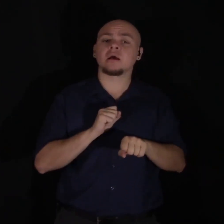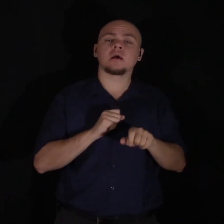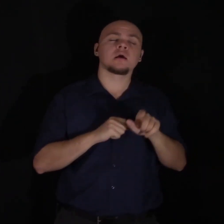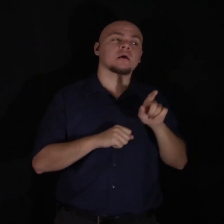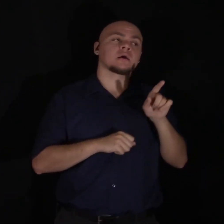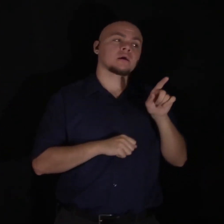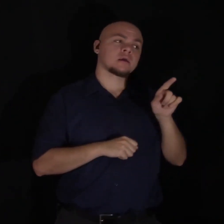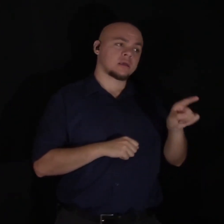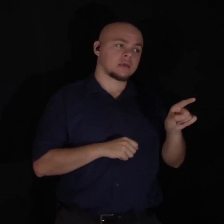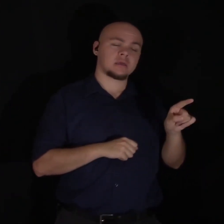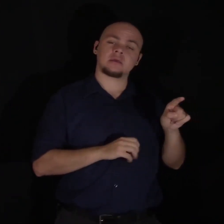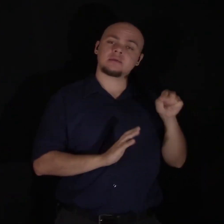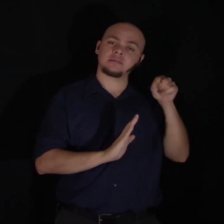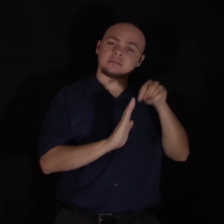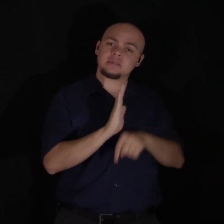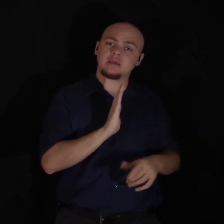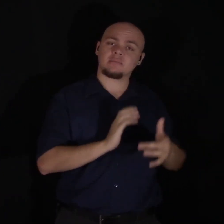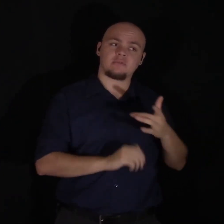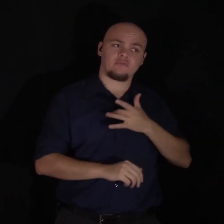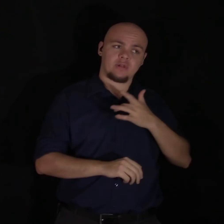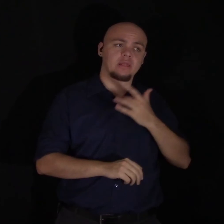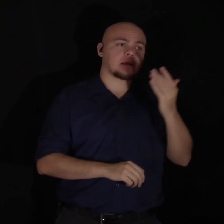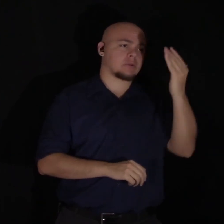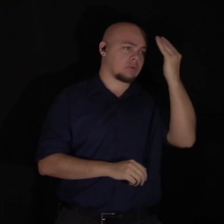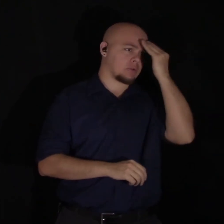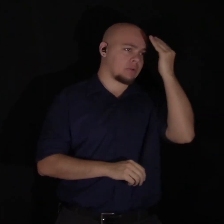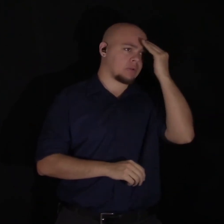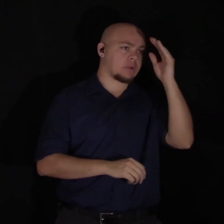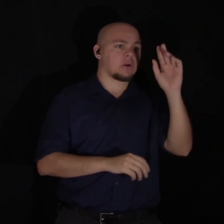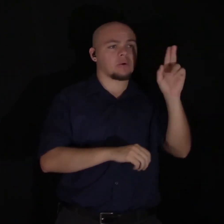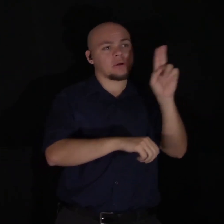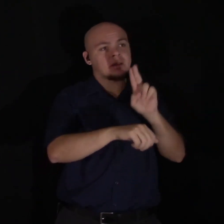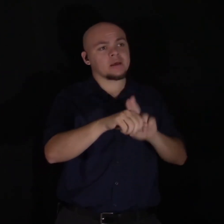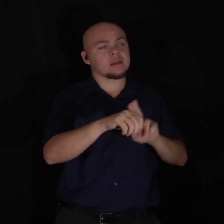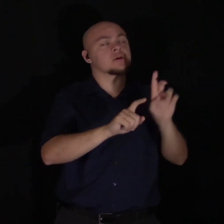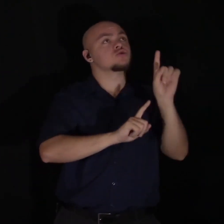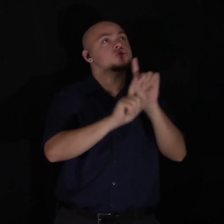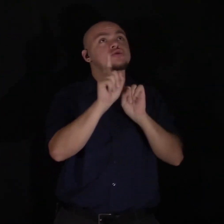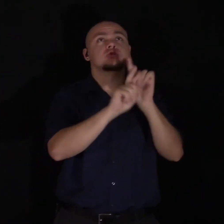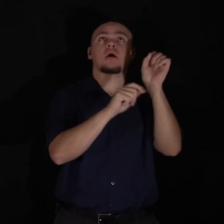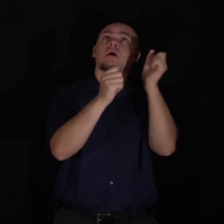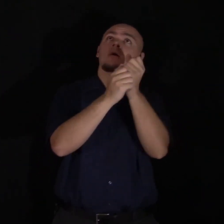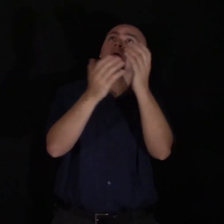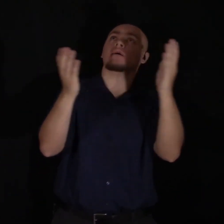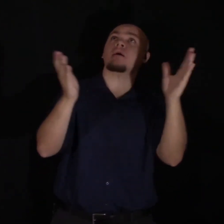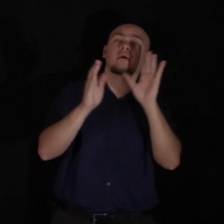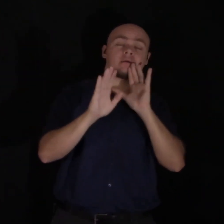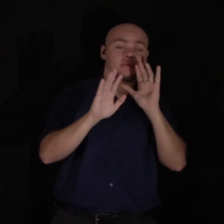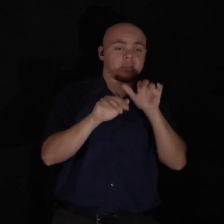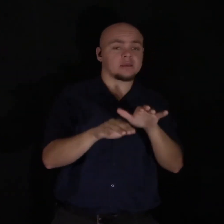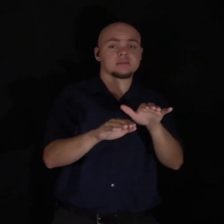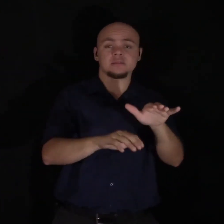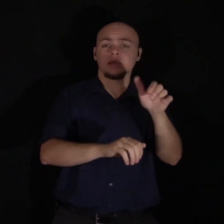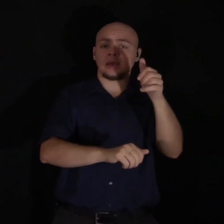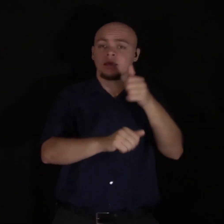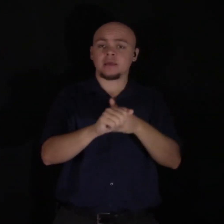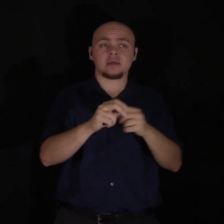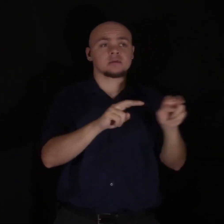he does the beauty of nature. The starry sky, the sea, and every sight afforded by these